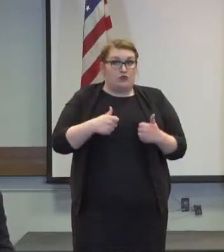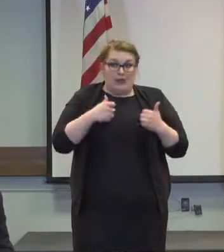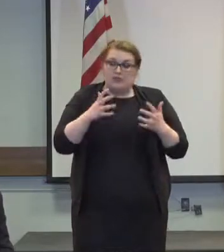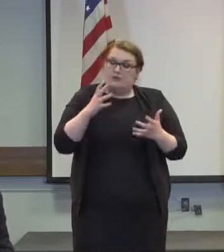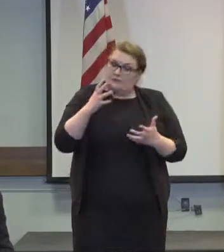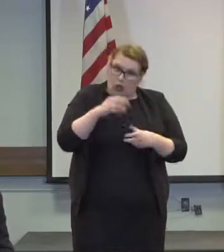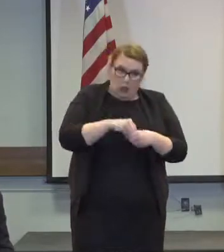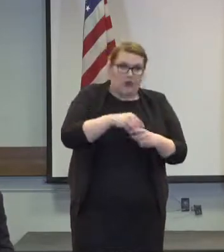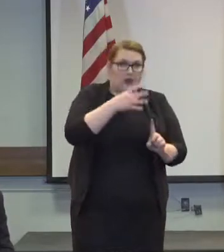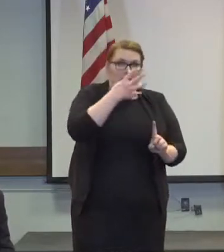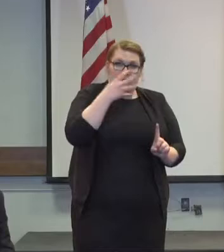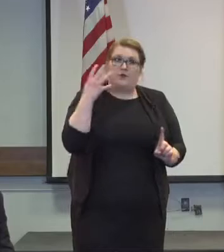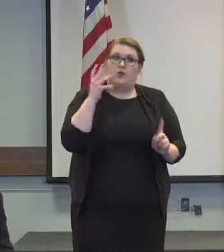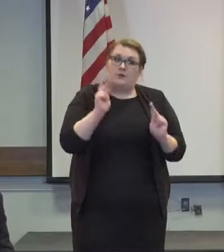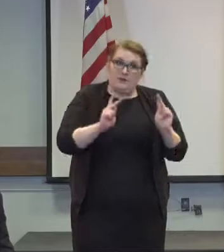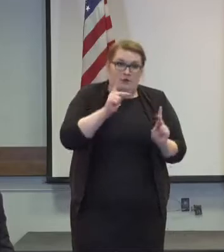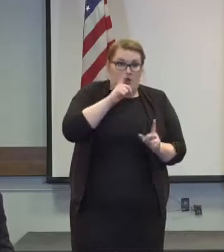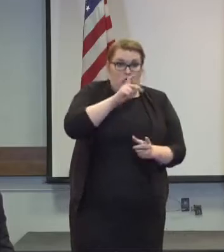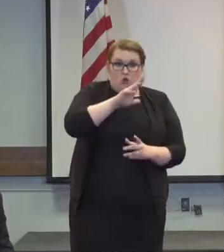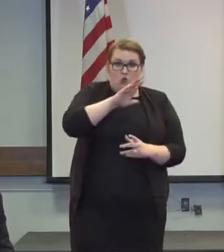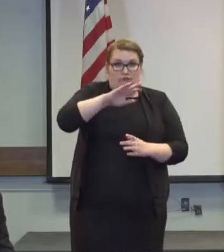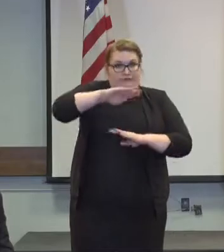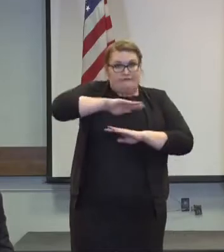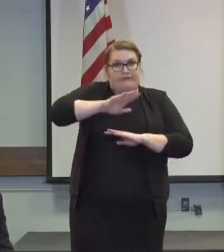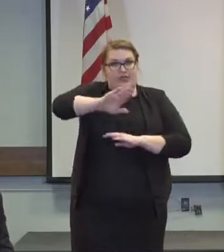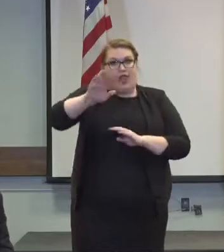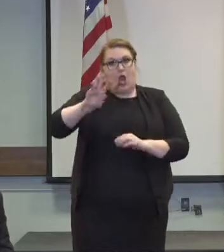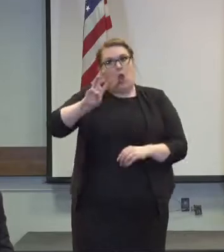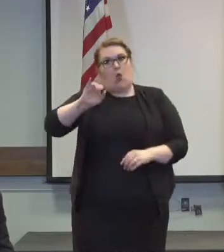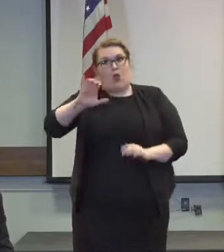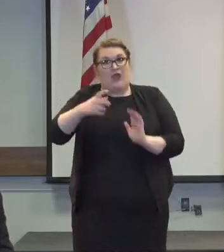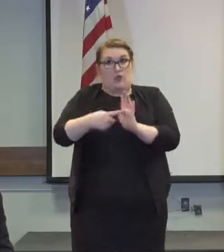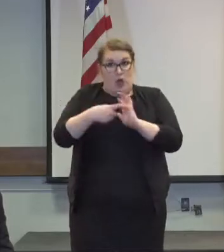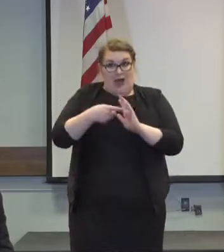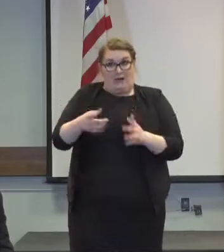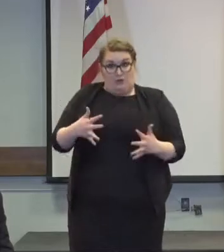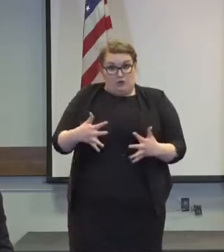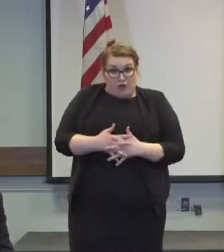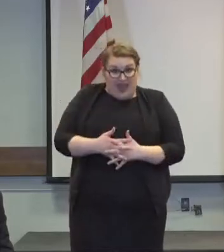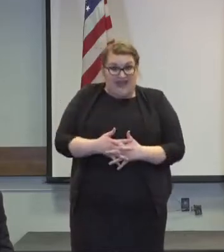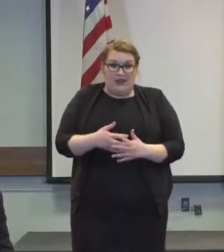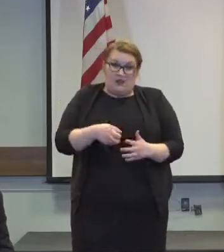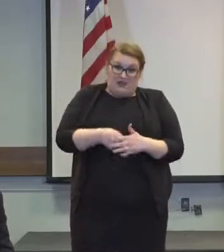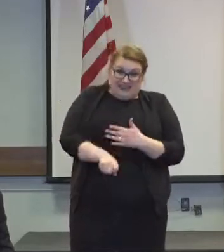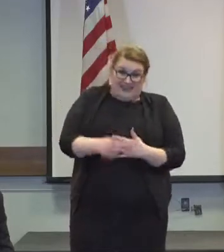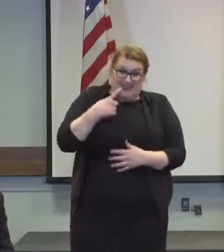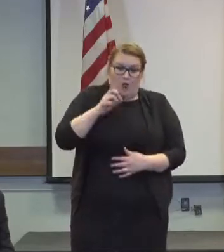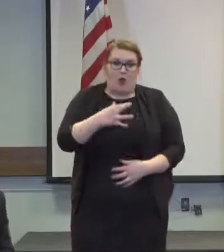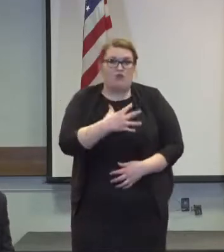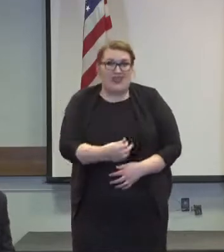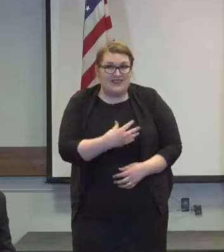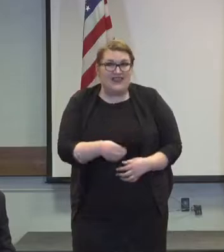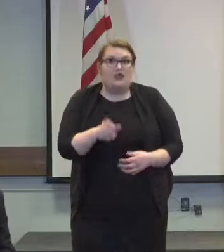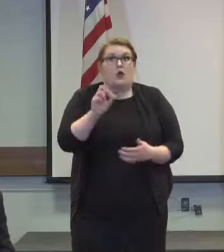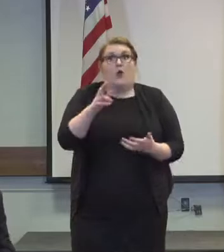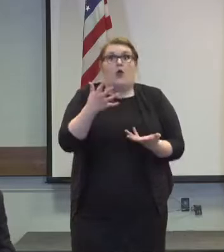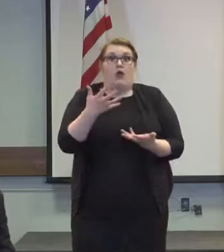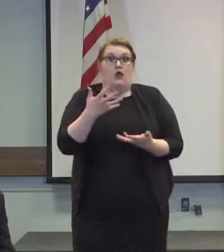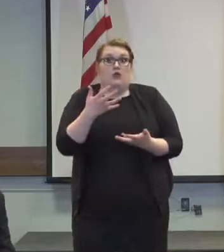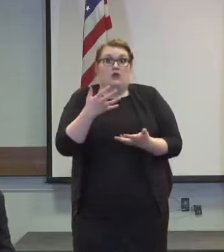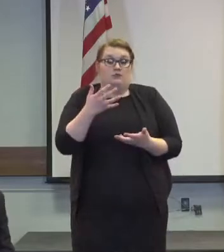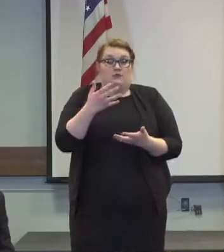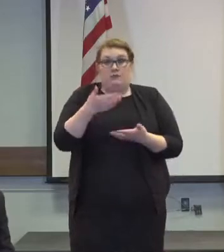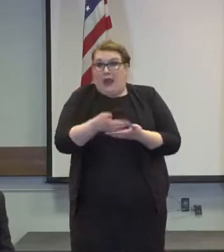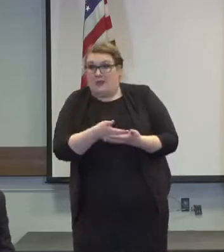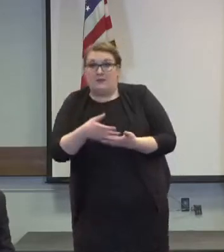undocumented individuals, who meets the WIC income requirements and is pregnant, new, or breastfeeding, or a new or breastfeeding mother, an